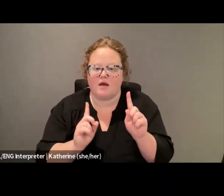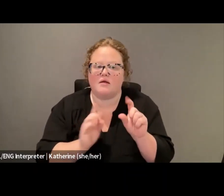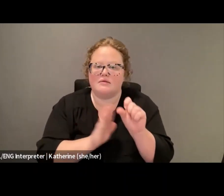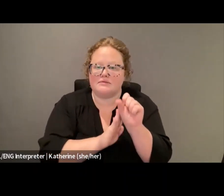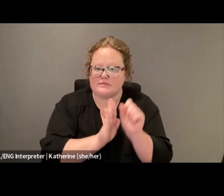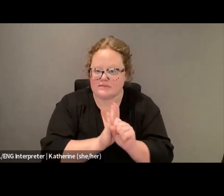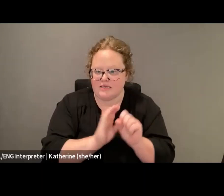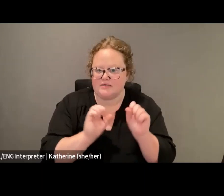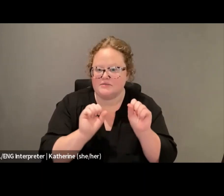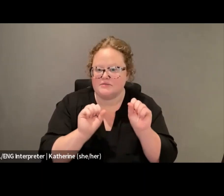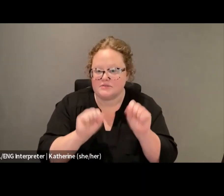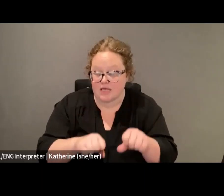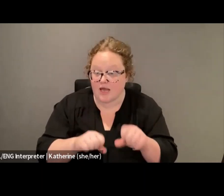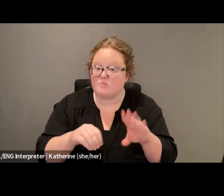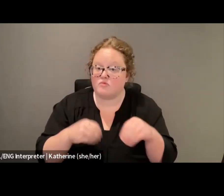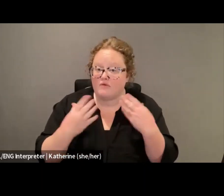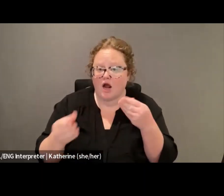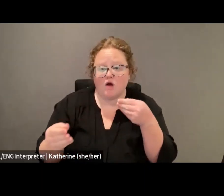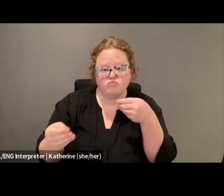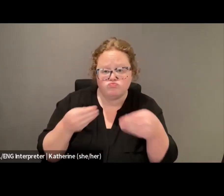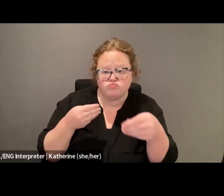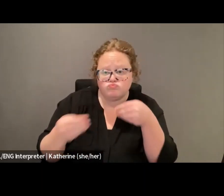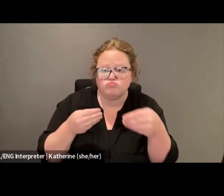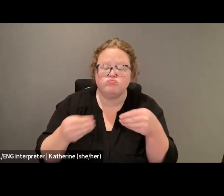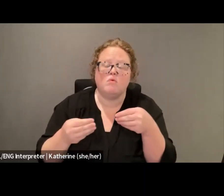can offer really flexible budget authority